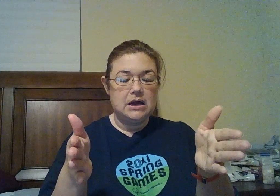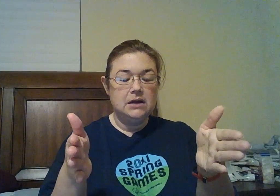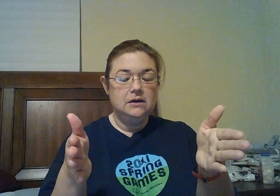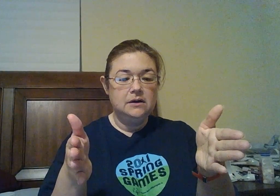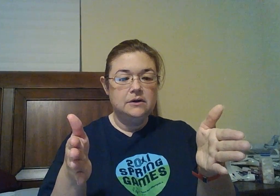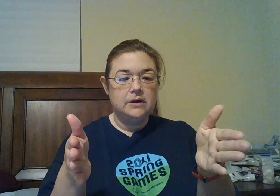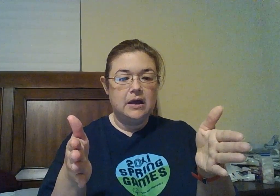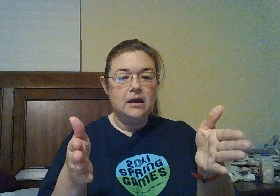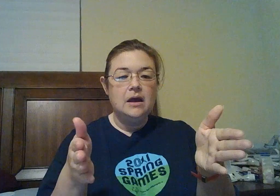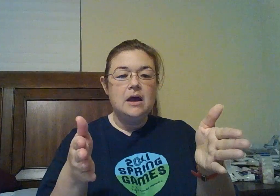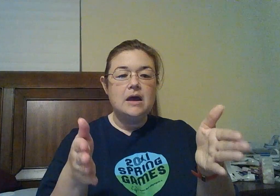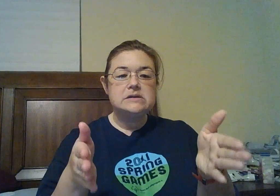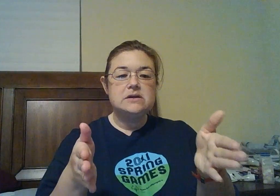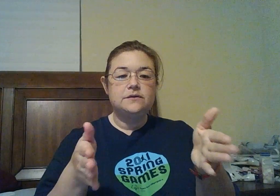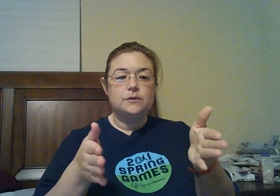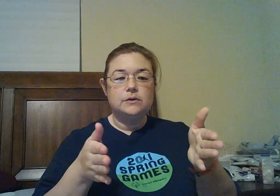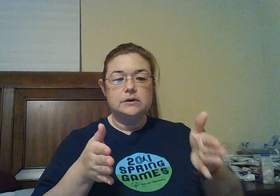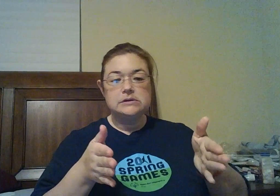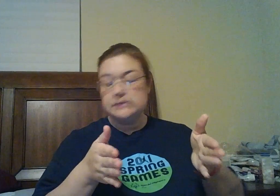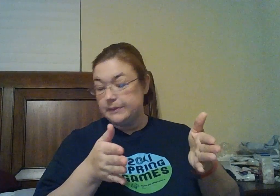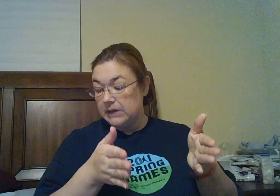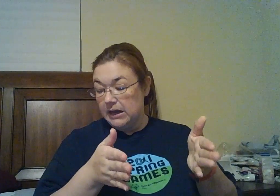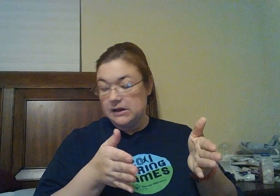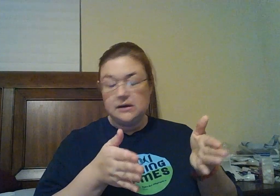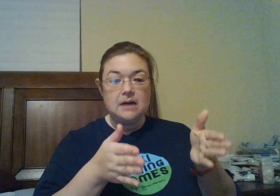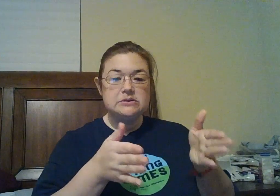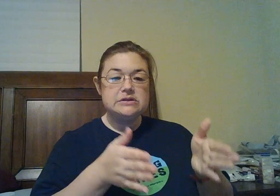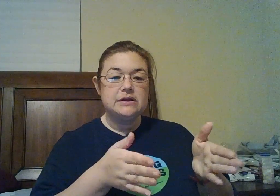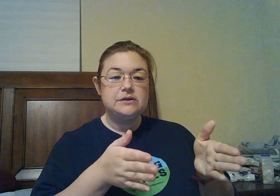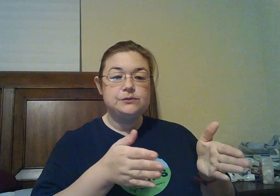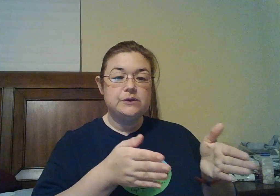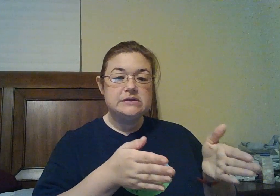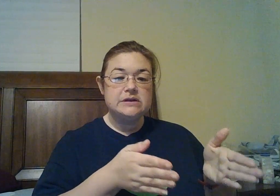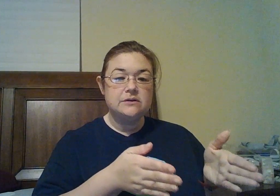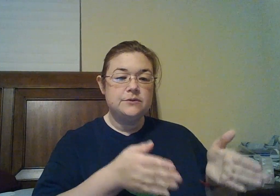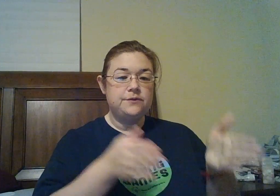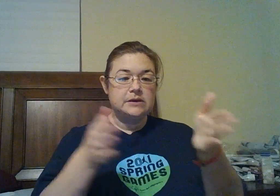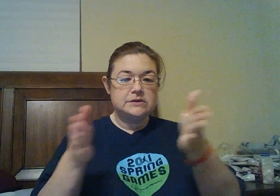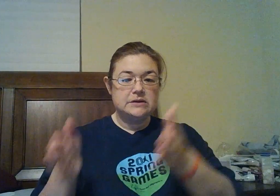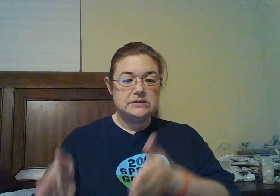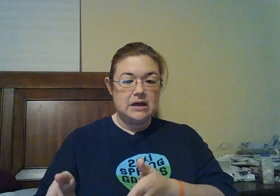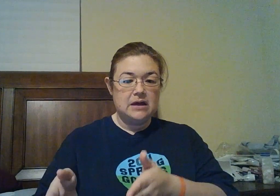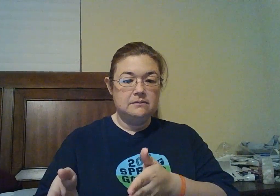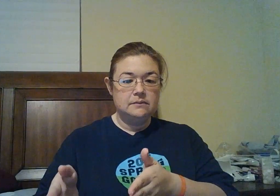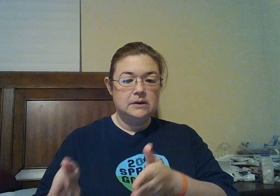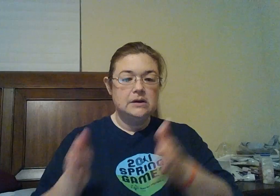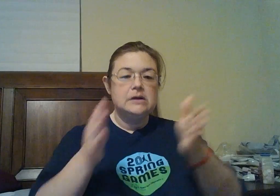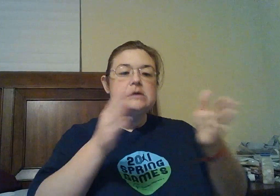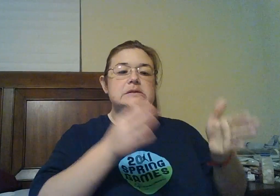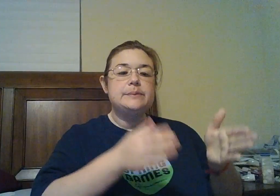side. Okay, and so to plan, I'm just going to do one single movement to the side. To